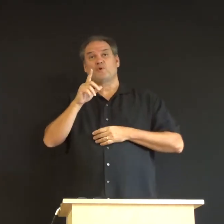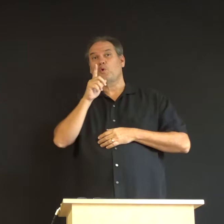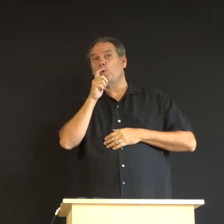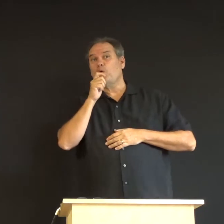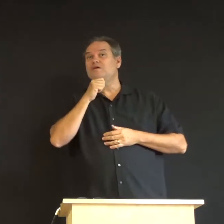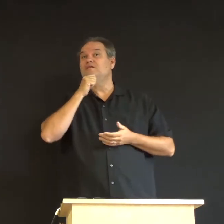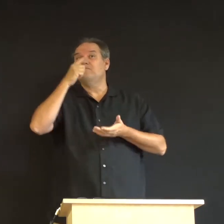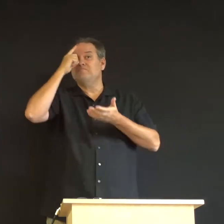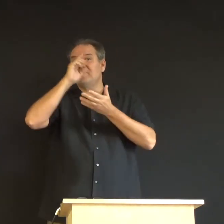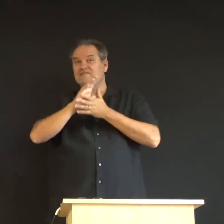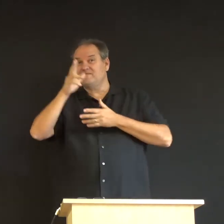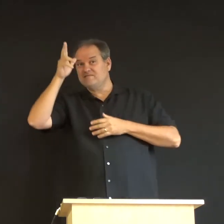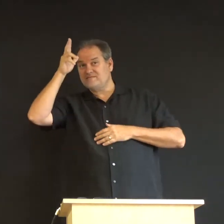what R.C. Sproul said.